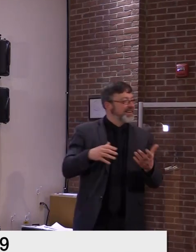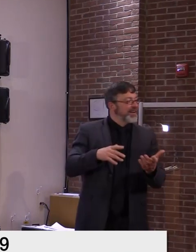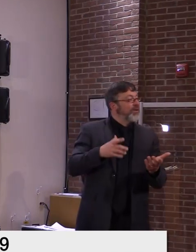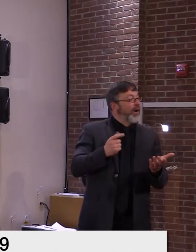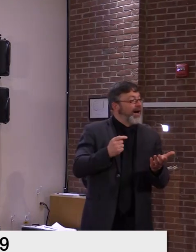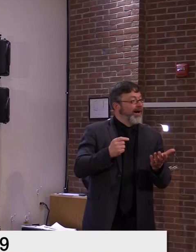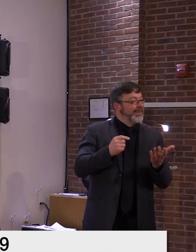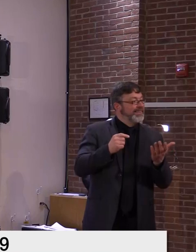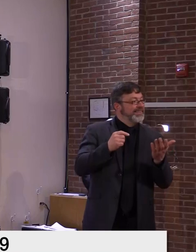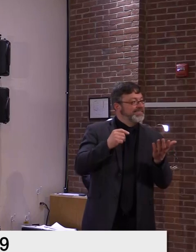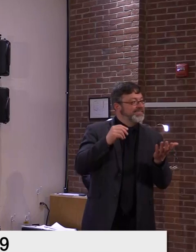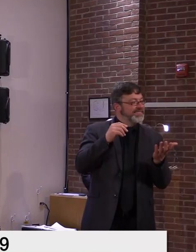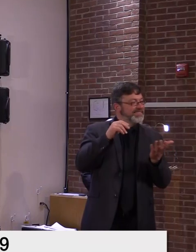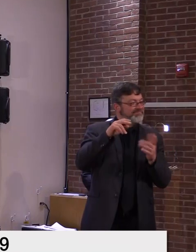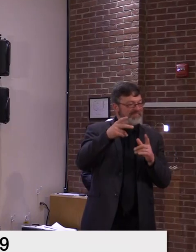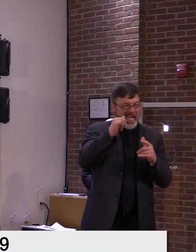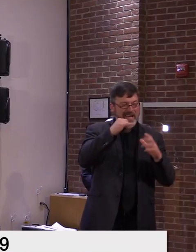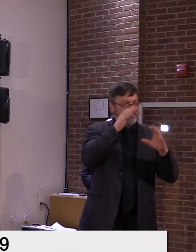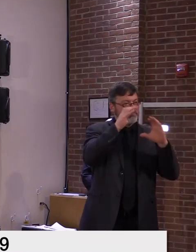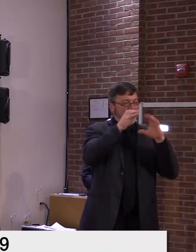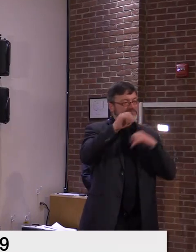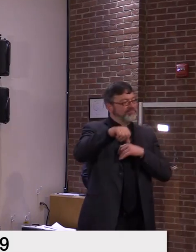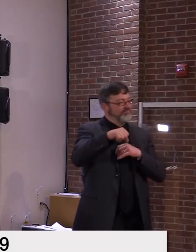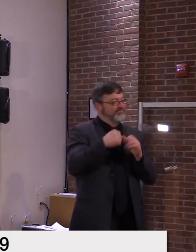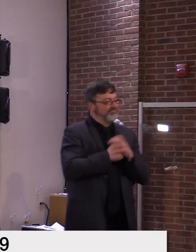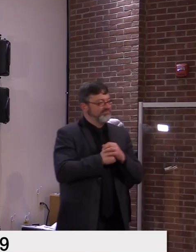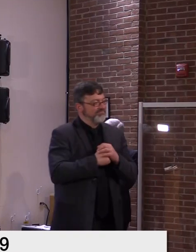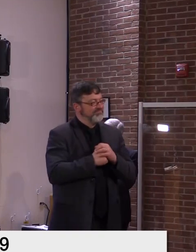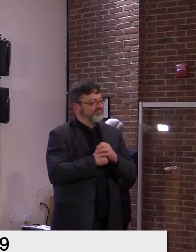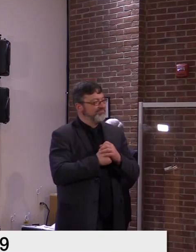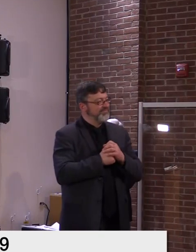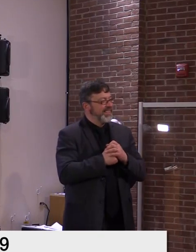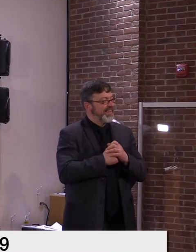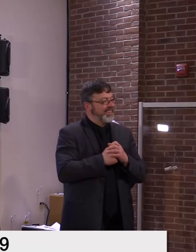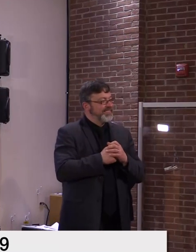Joe? Seem to. Well, thank you very much.